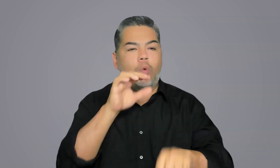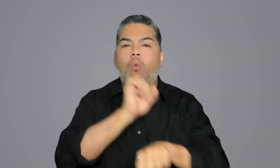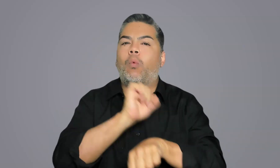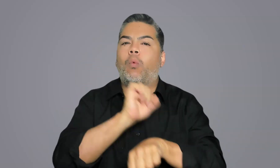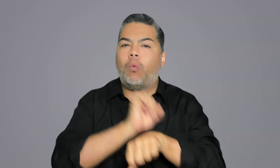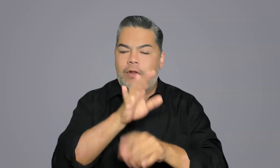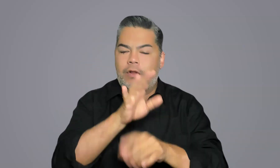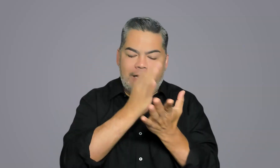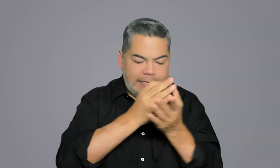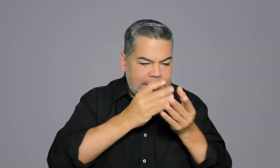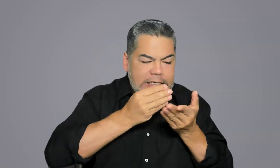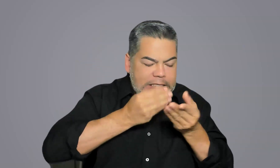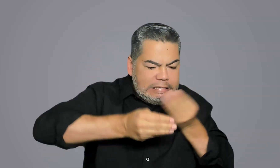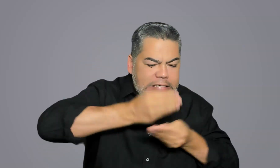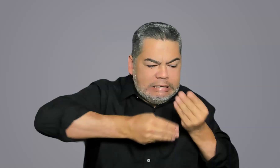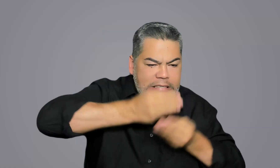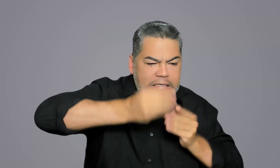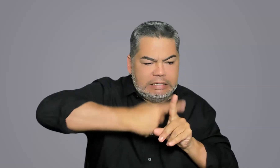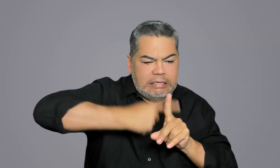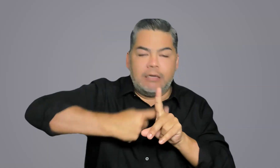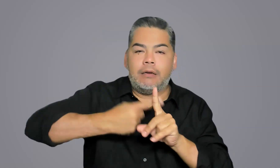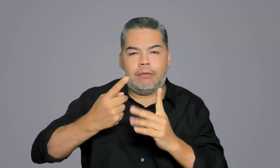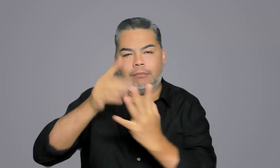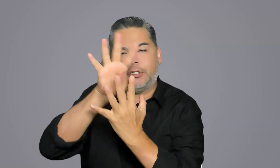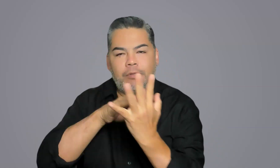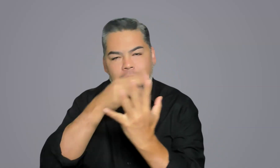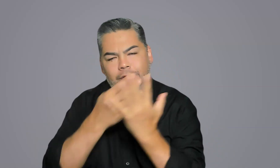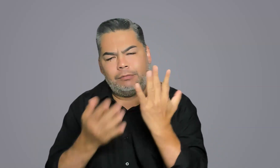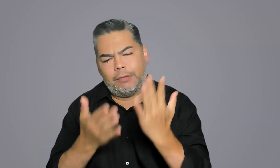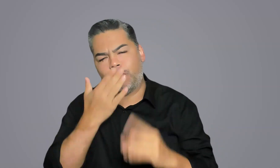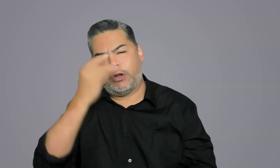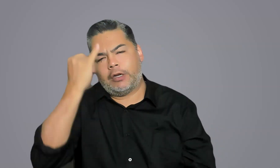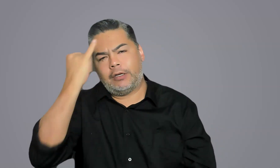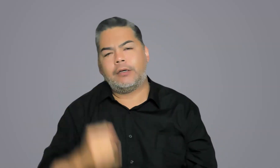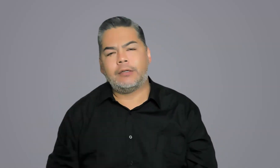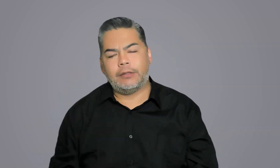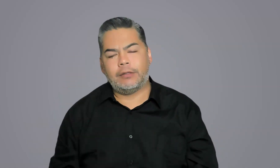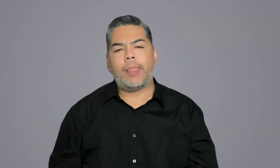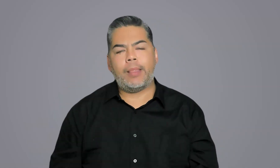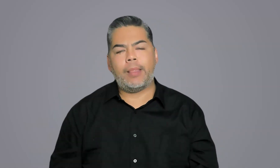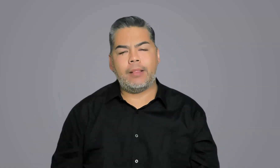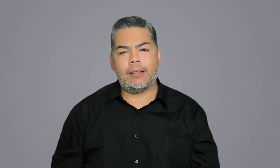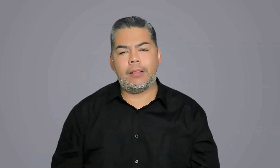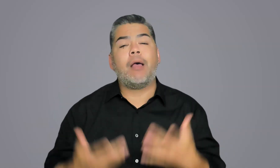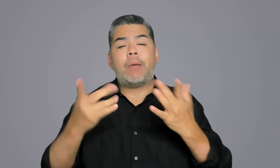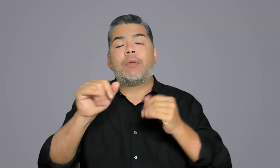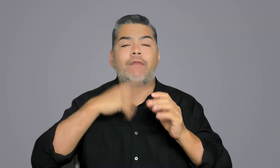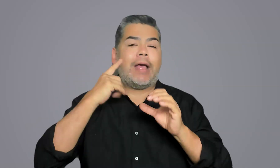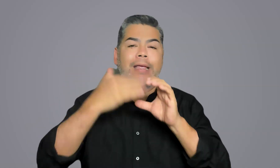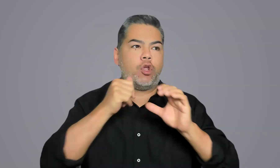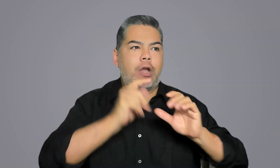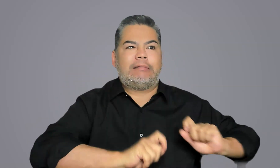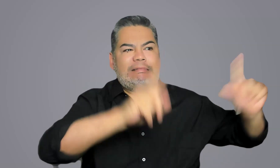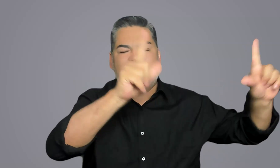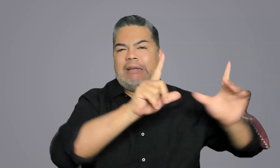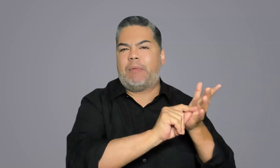for the month, a spreadsheet probably works well for that, especially if you're going to share it over an email and you're not necessarily going to publish it anywhere. It's more just